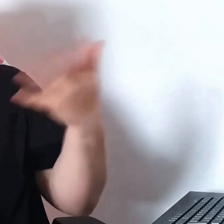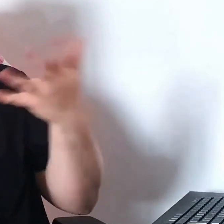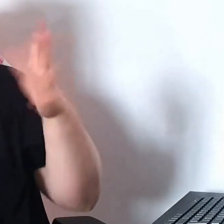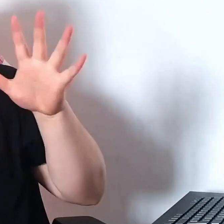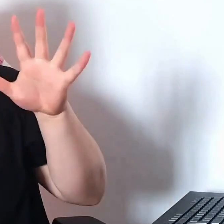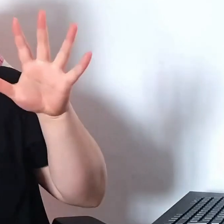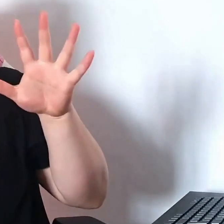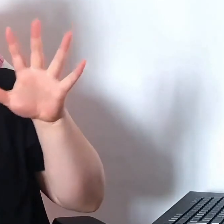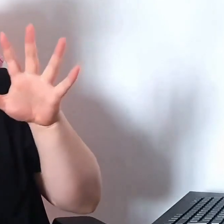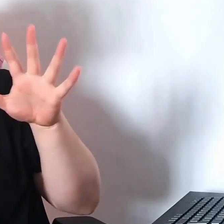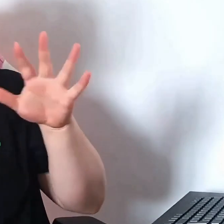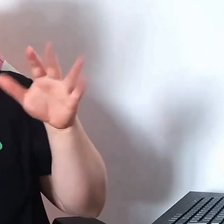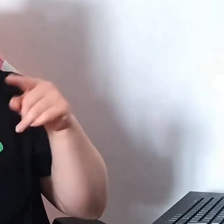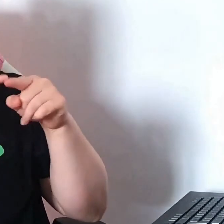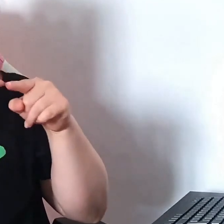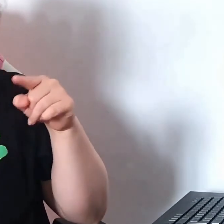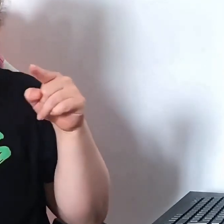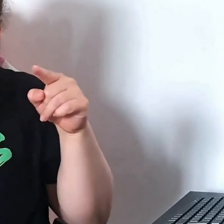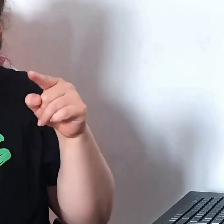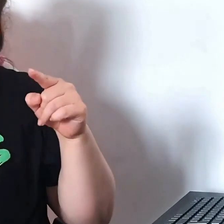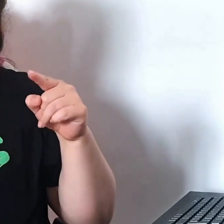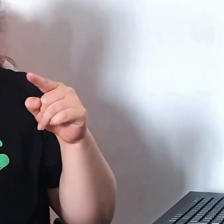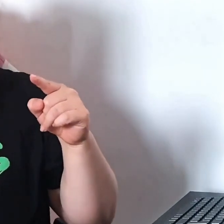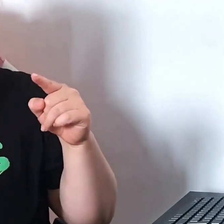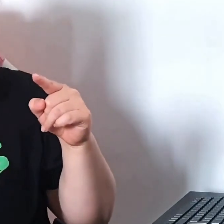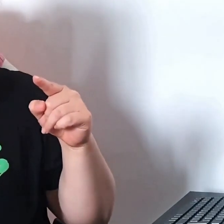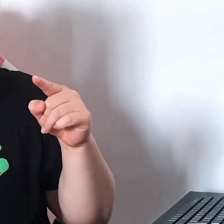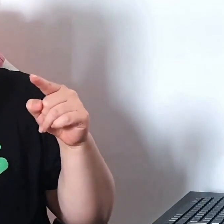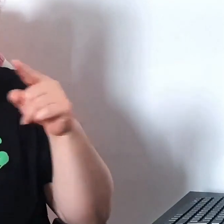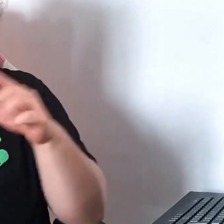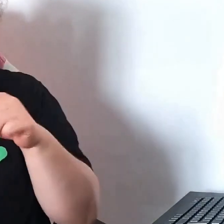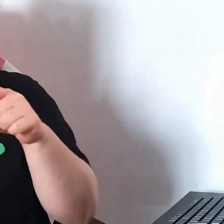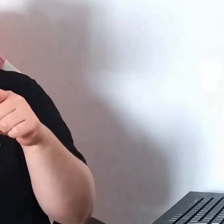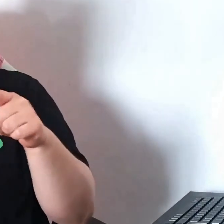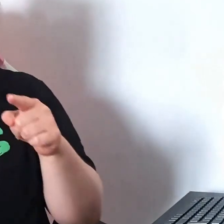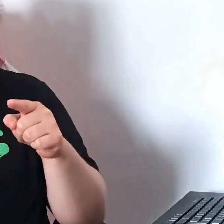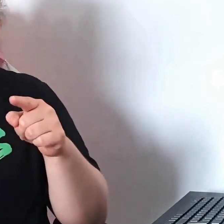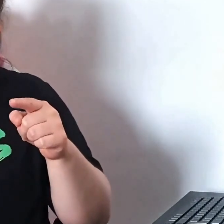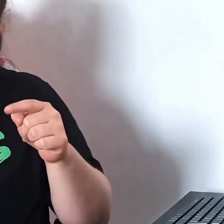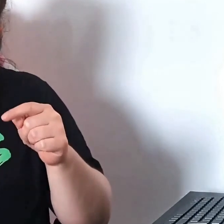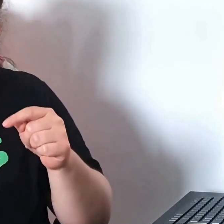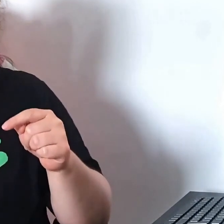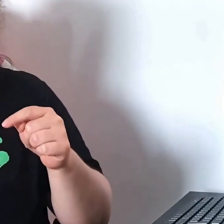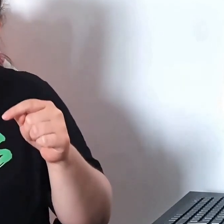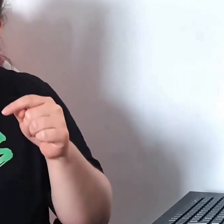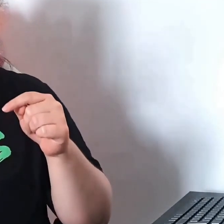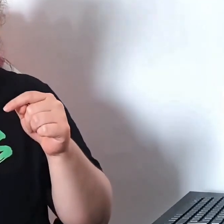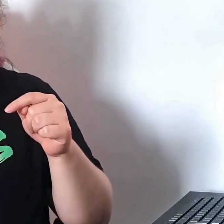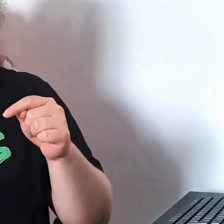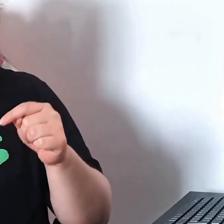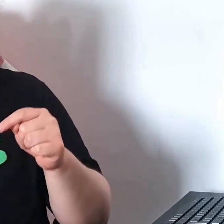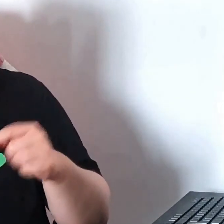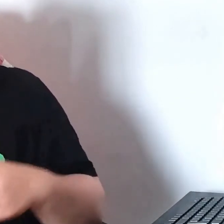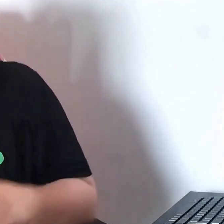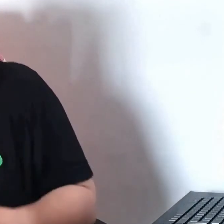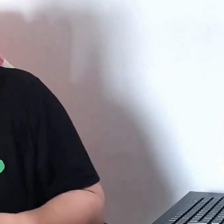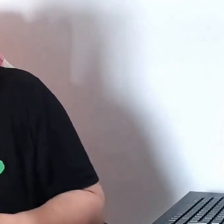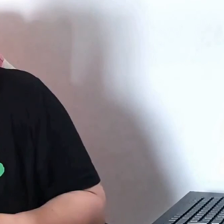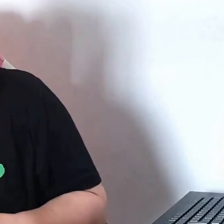And I'm somewhere on the map, a point in the graph, a number on the pie